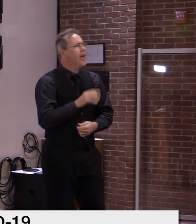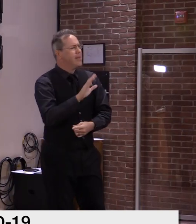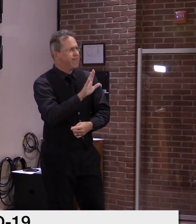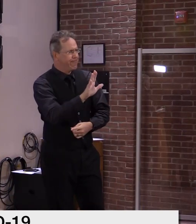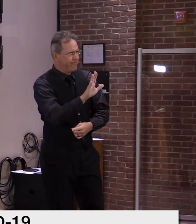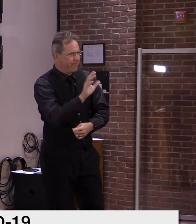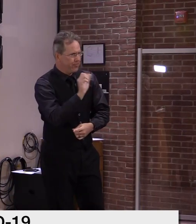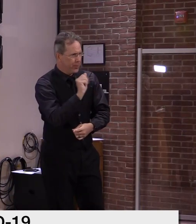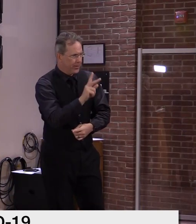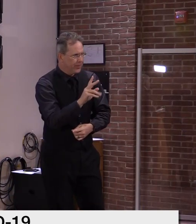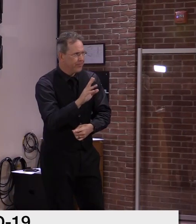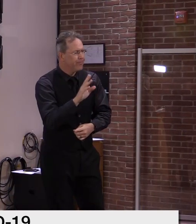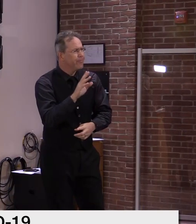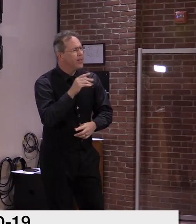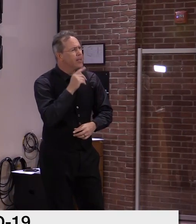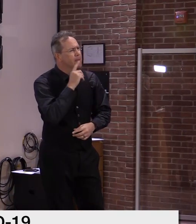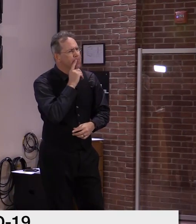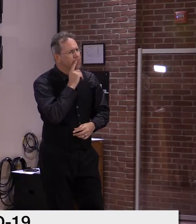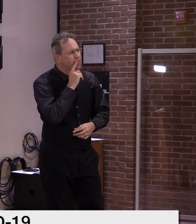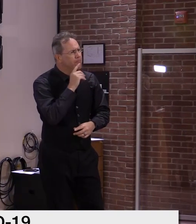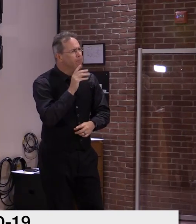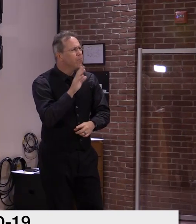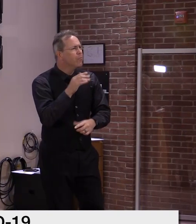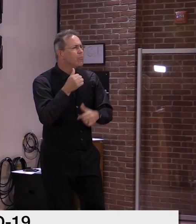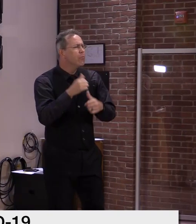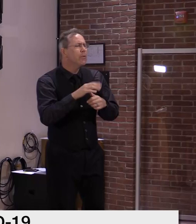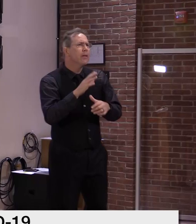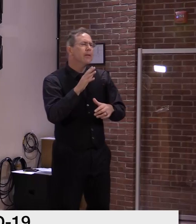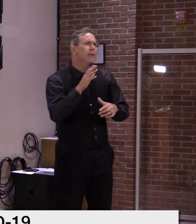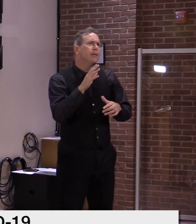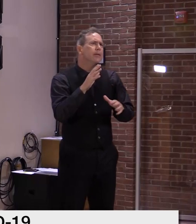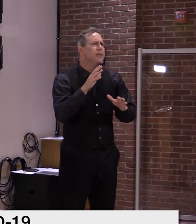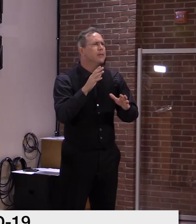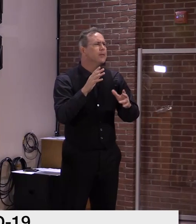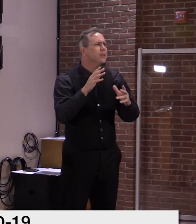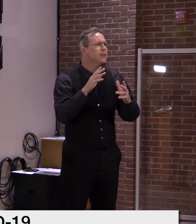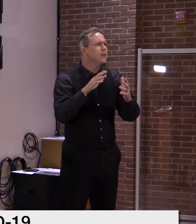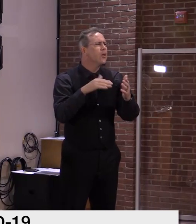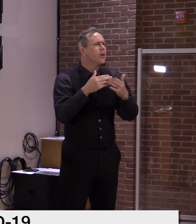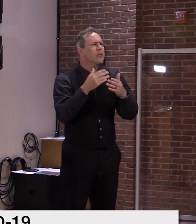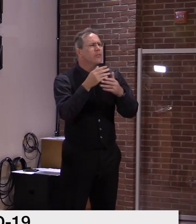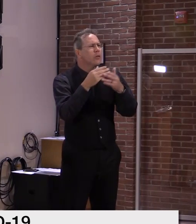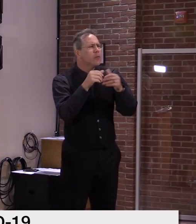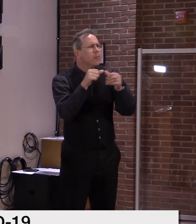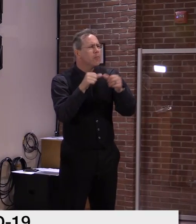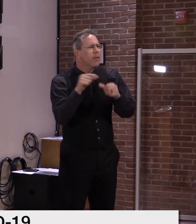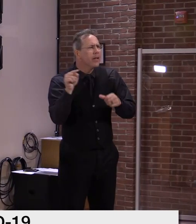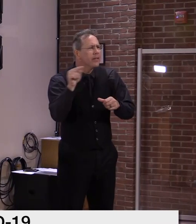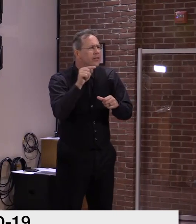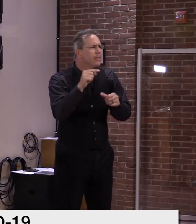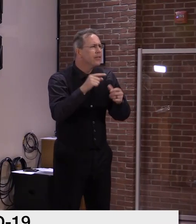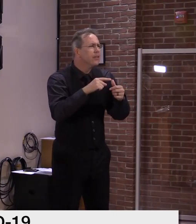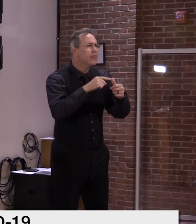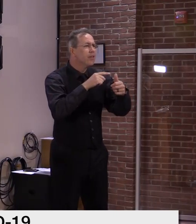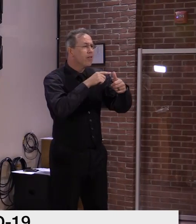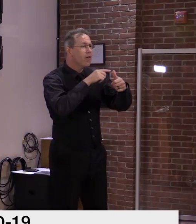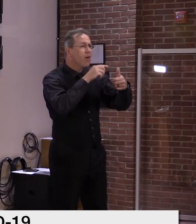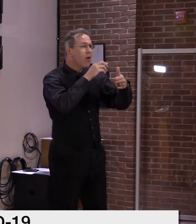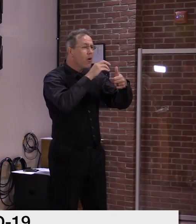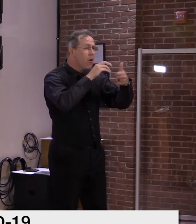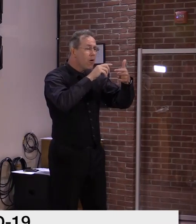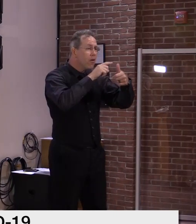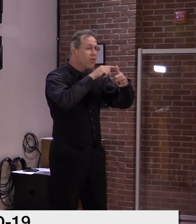not all, but some of these are not Pfizer clinics. So you've got to search for Pfizer clinics as